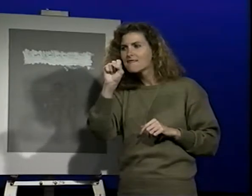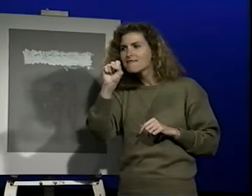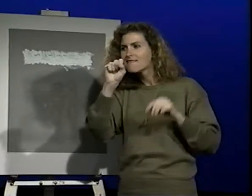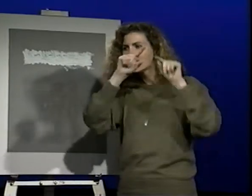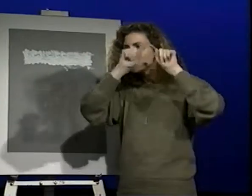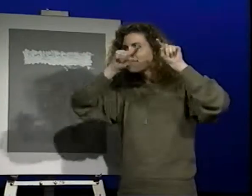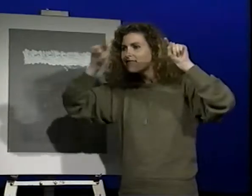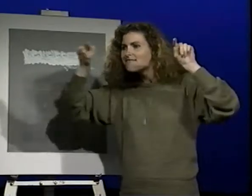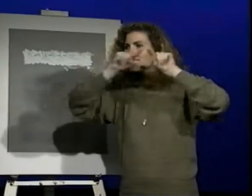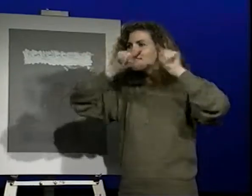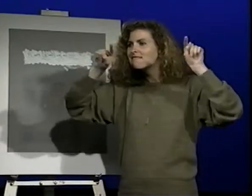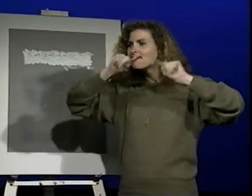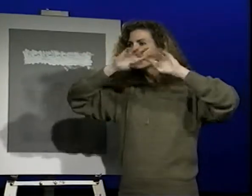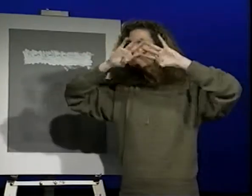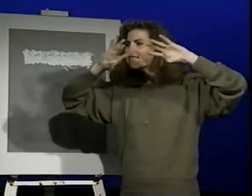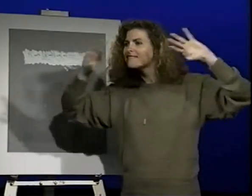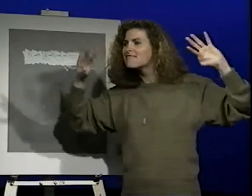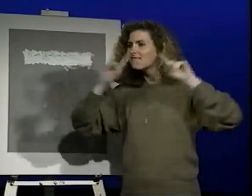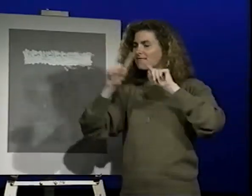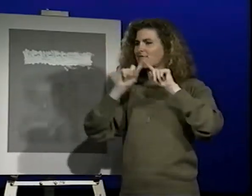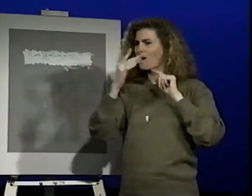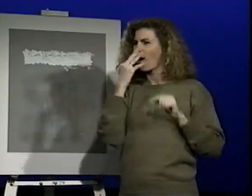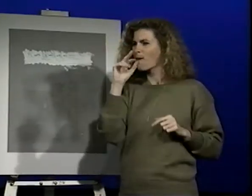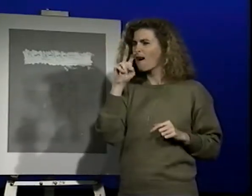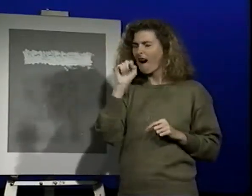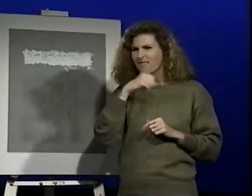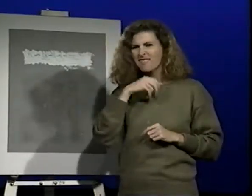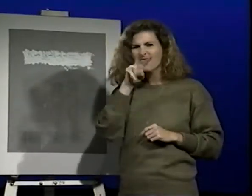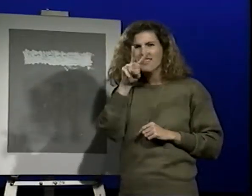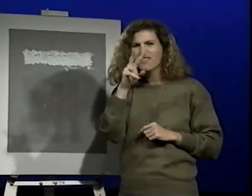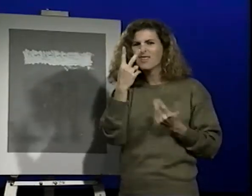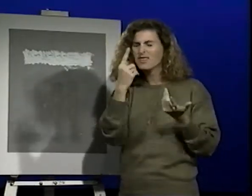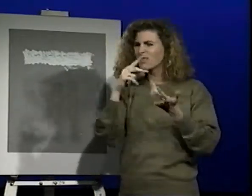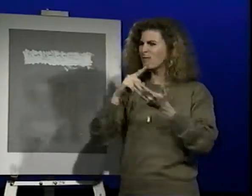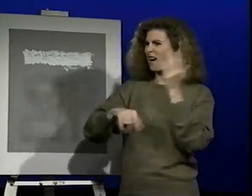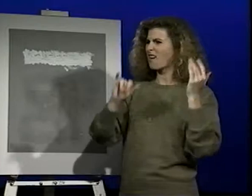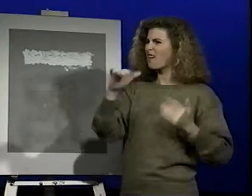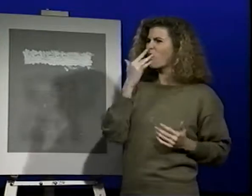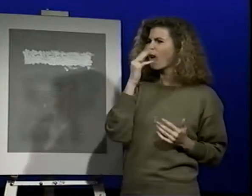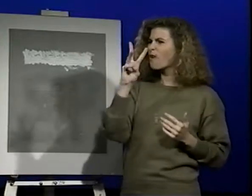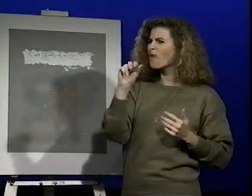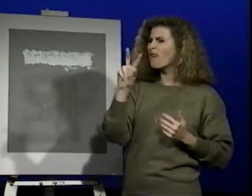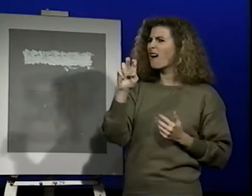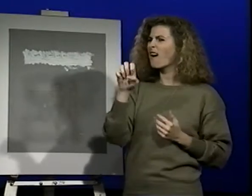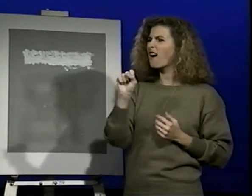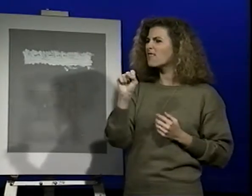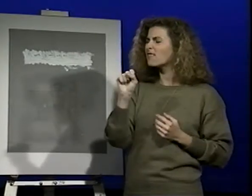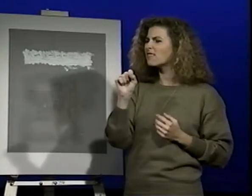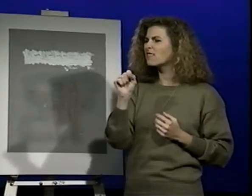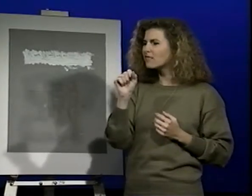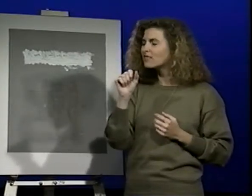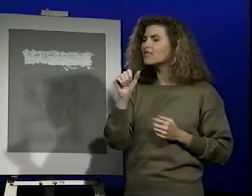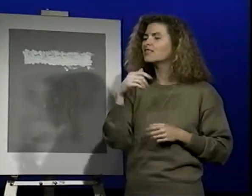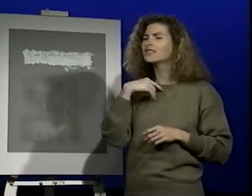And on the pictures were colored waves. And I was puzzled about these waves of